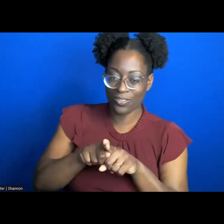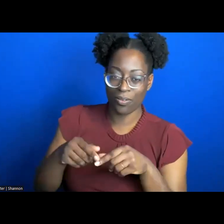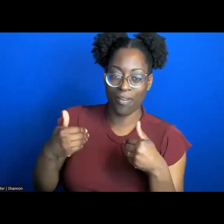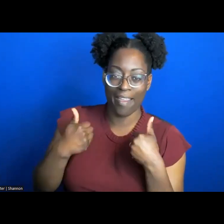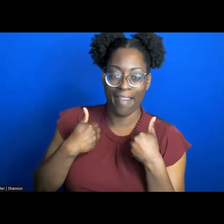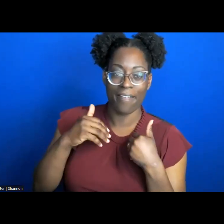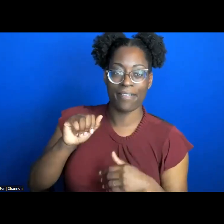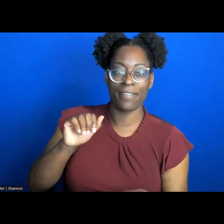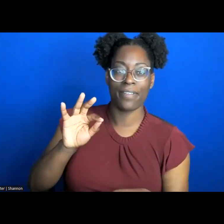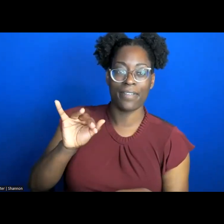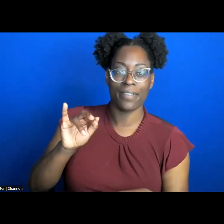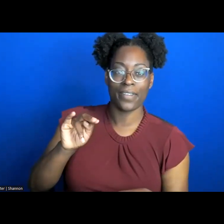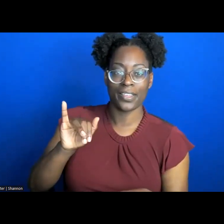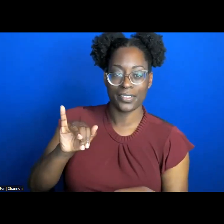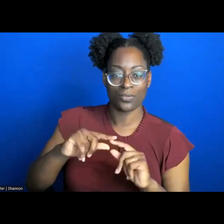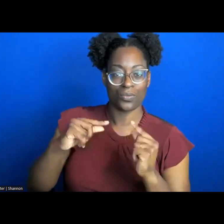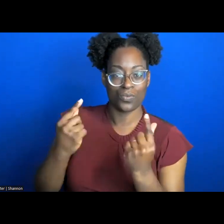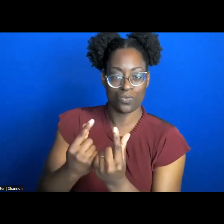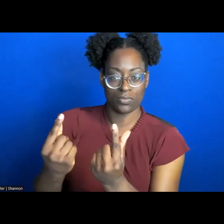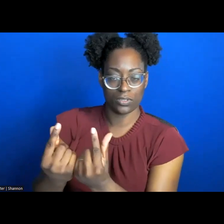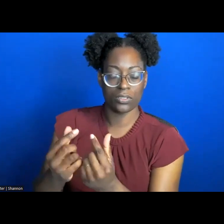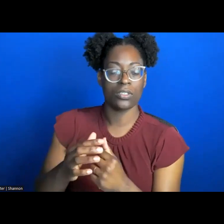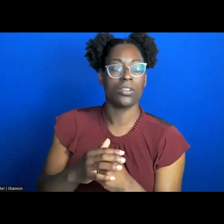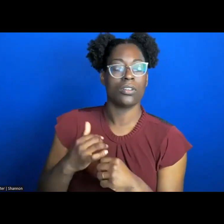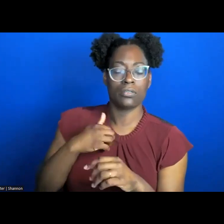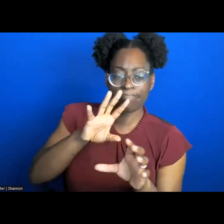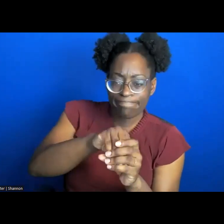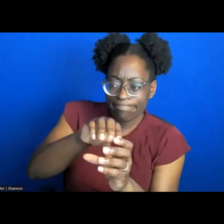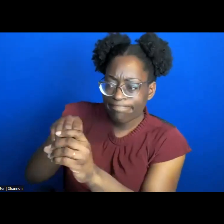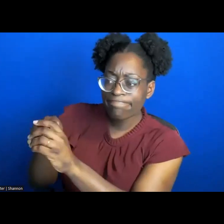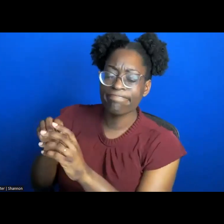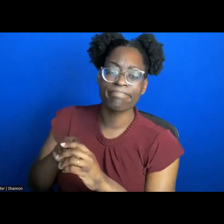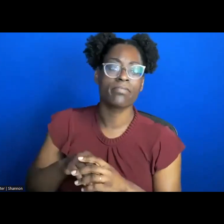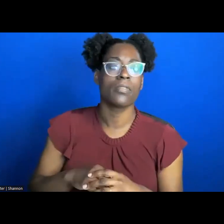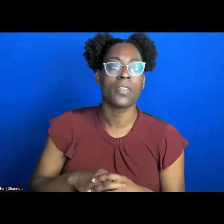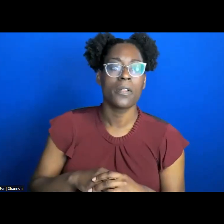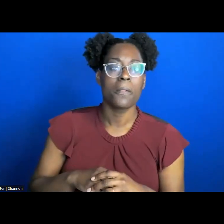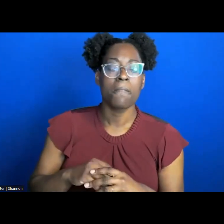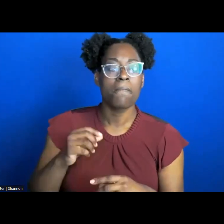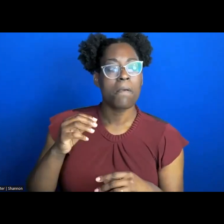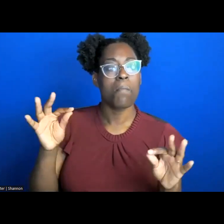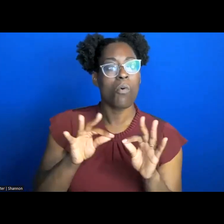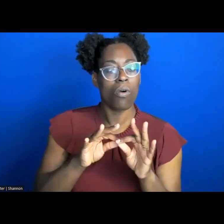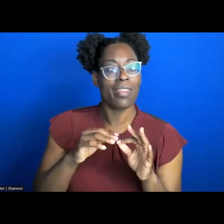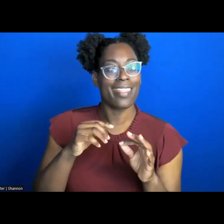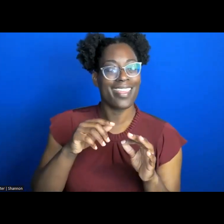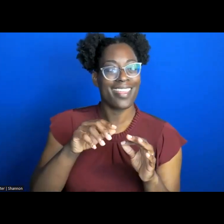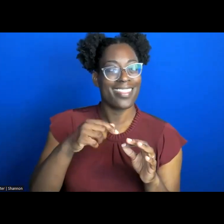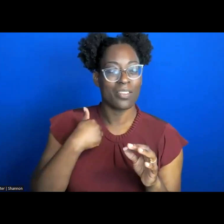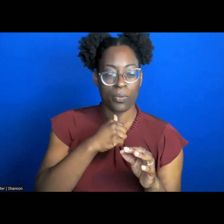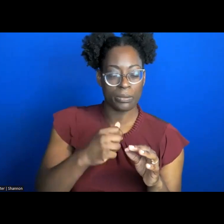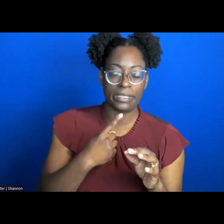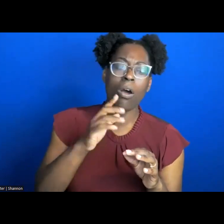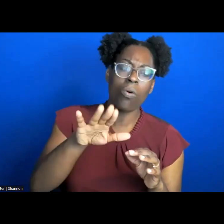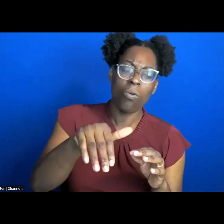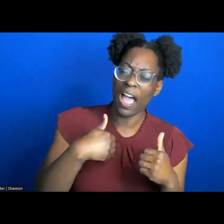woven into every aspect of our organization, not supplemental or as time allows, but rather with